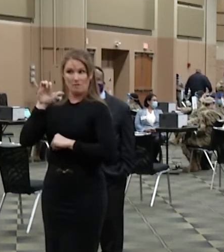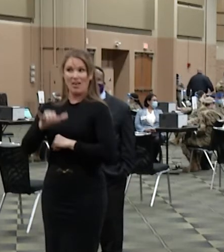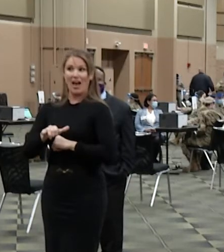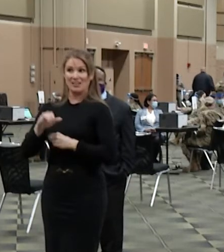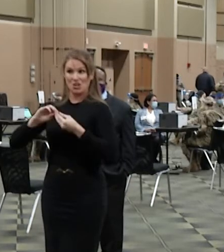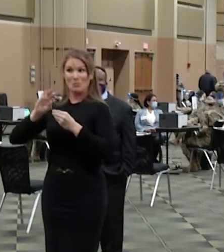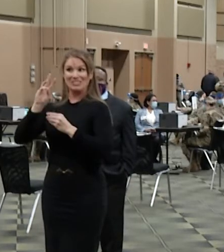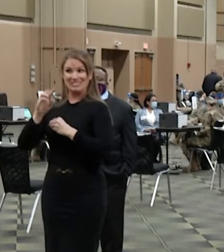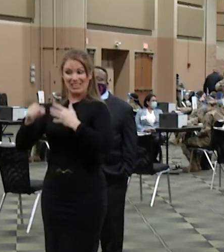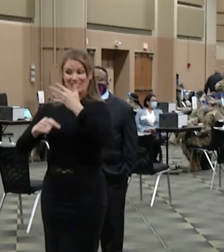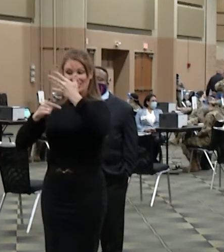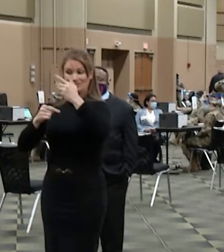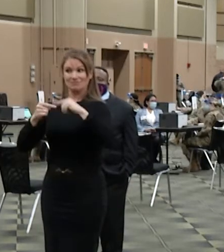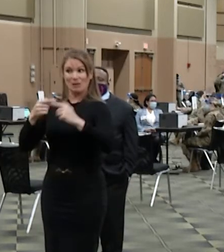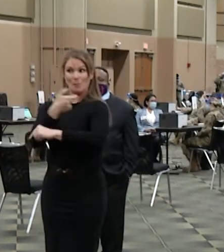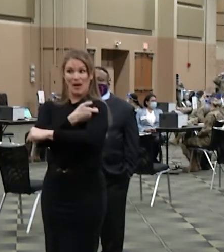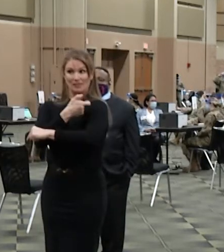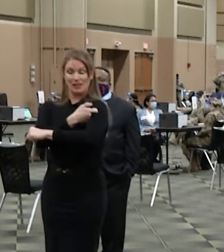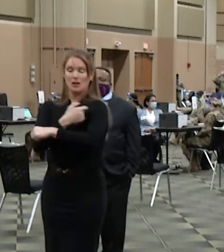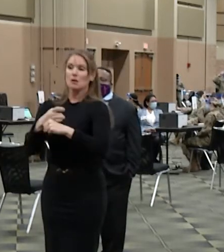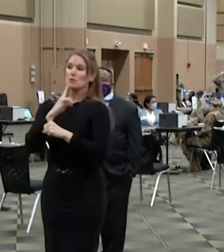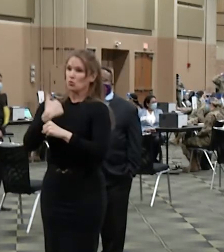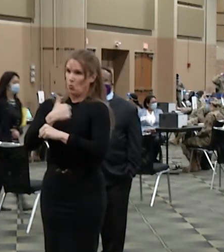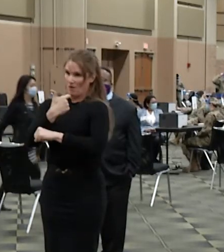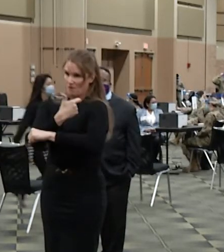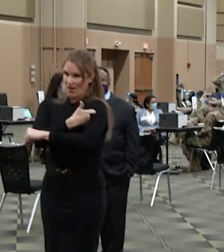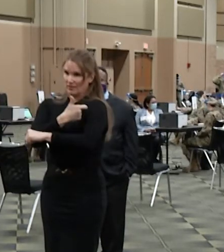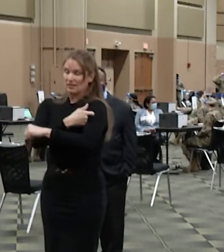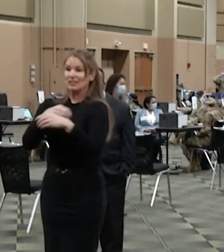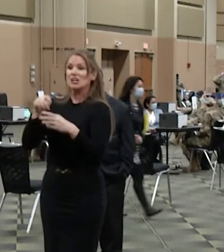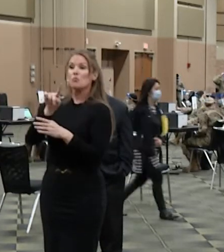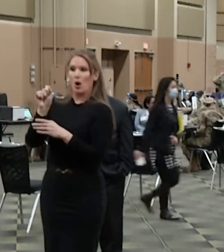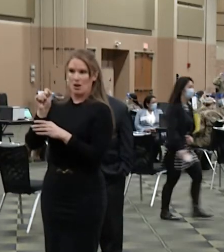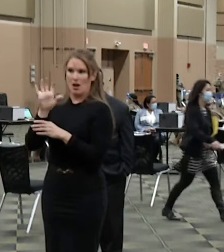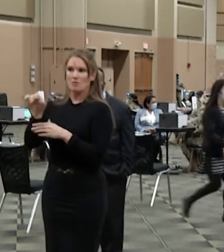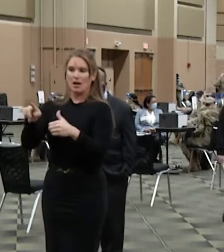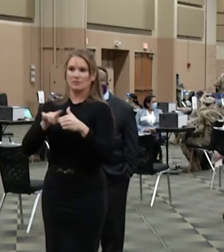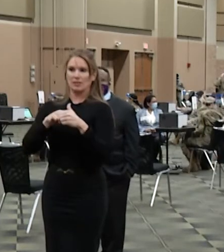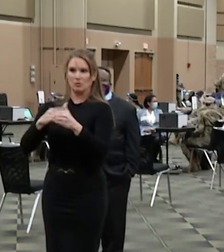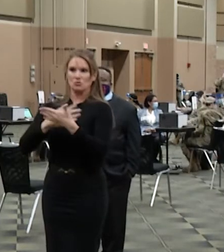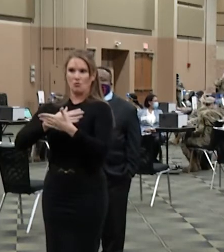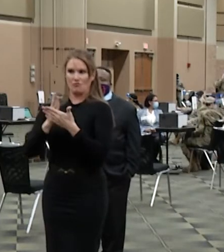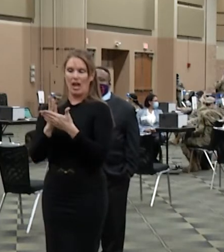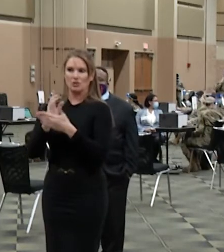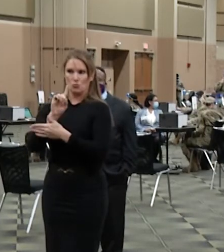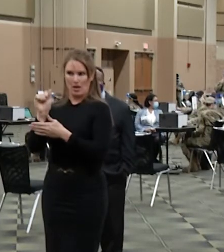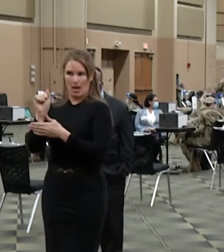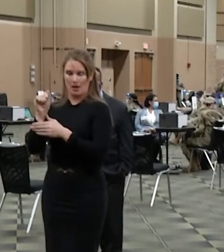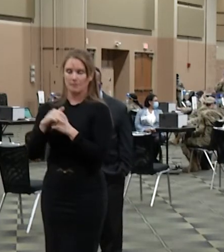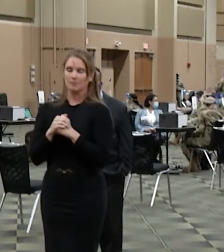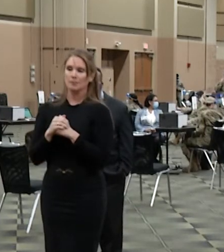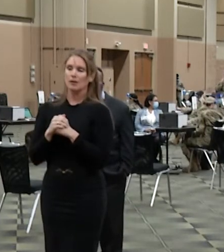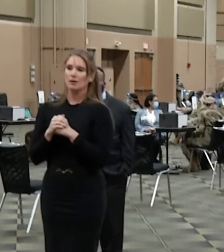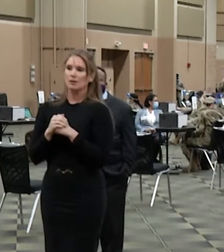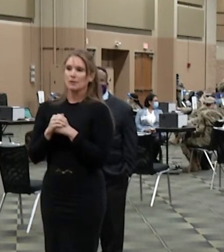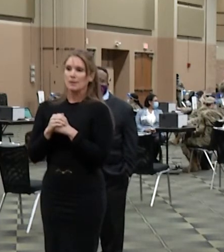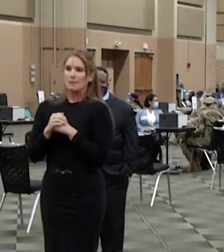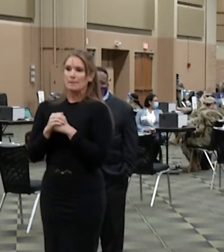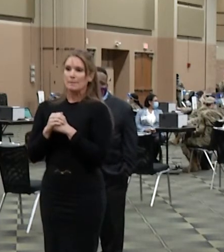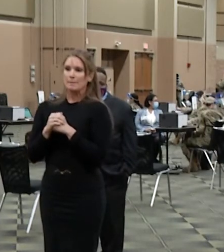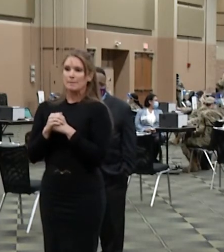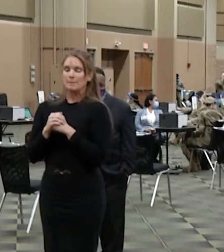continue to make sure that we're vaccinating in 1A, which is the original phase here. I also want to point out